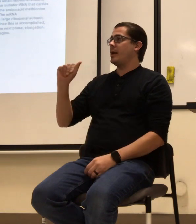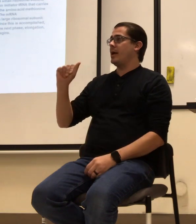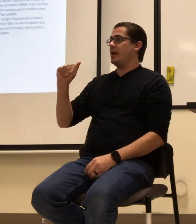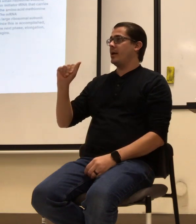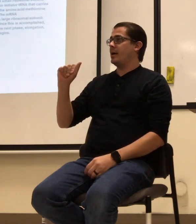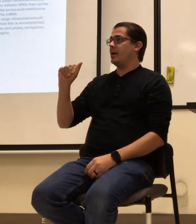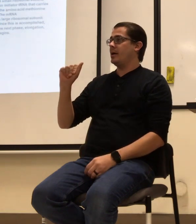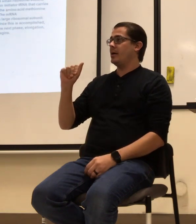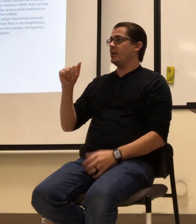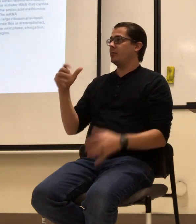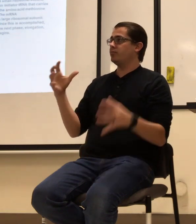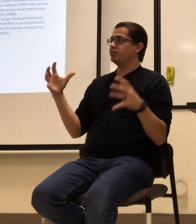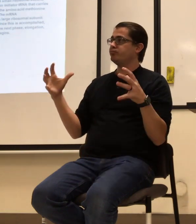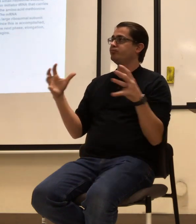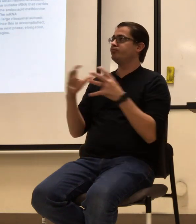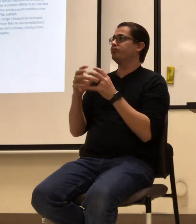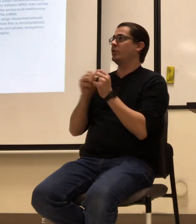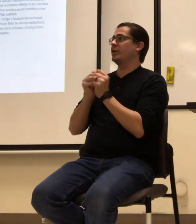come together.